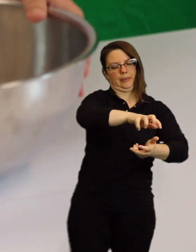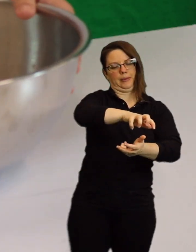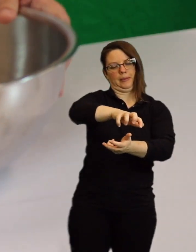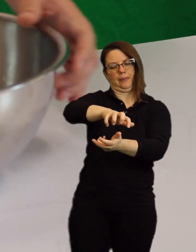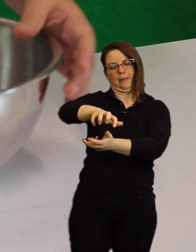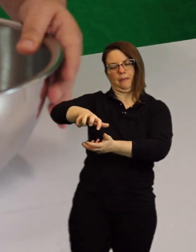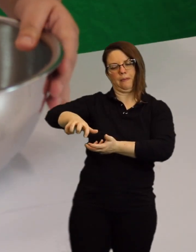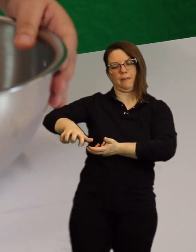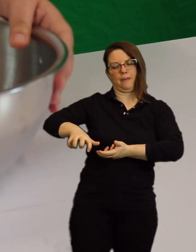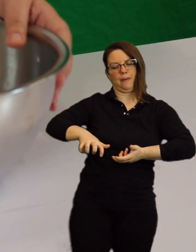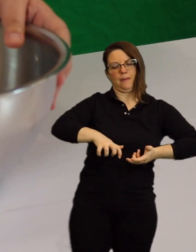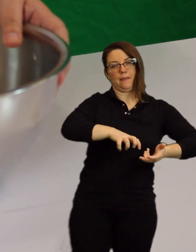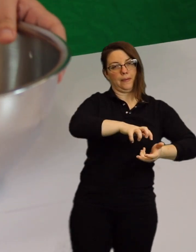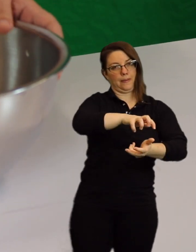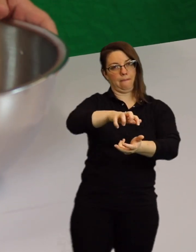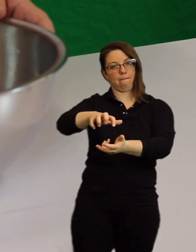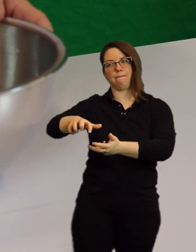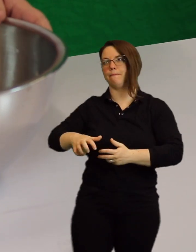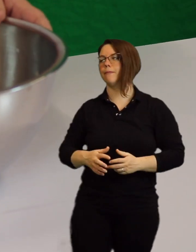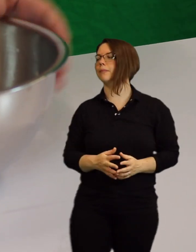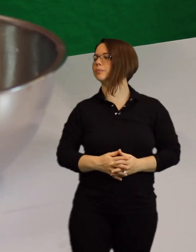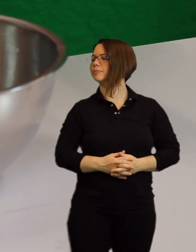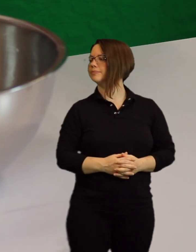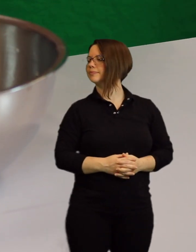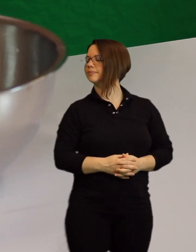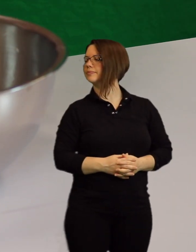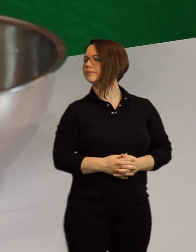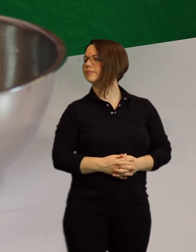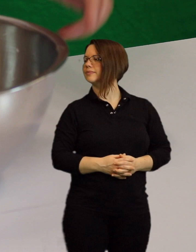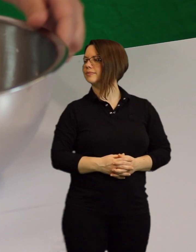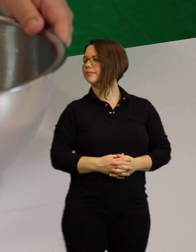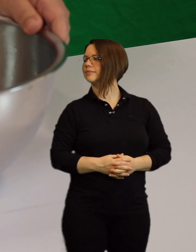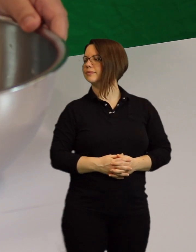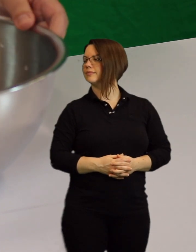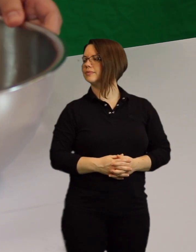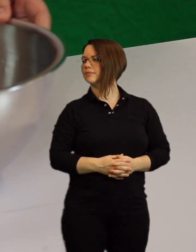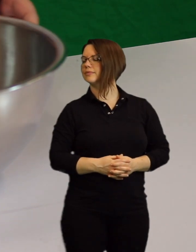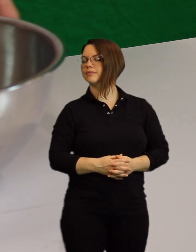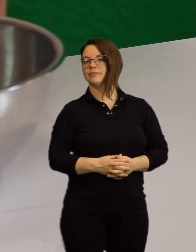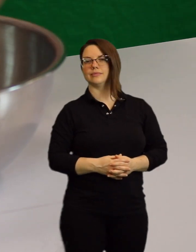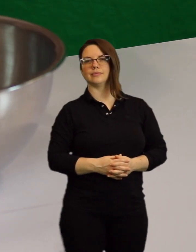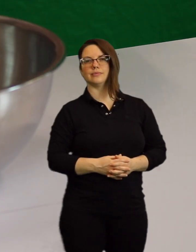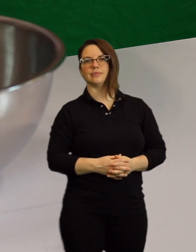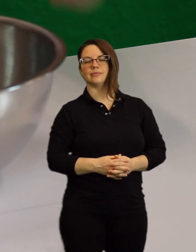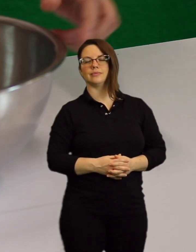So I've just heard that the mixing, how you mix is important because